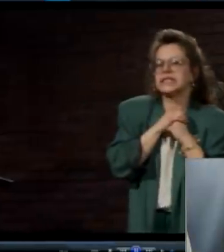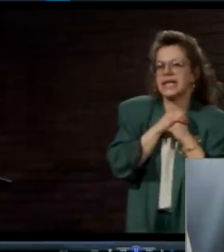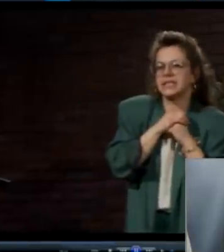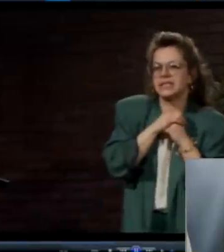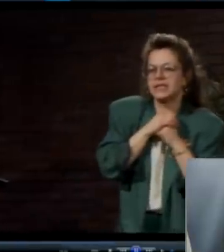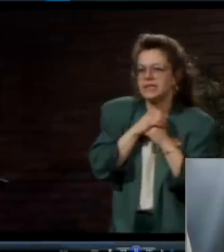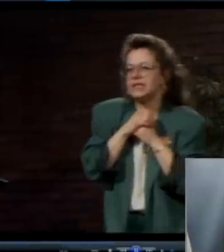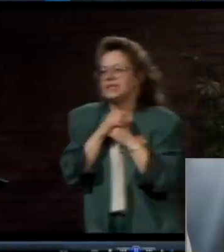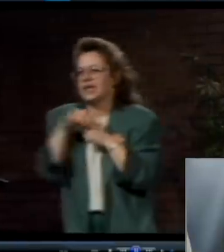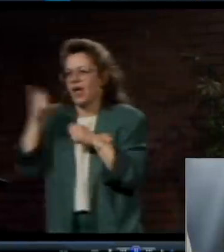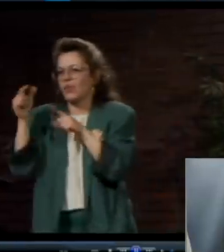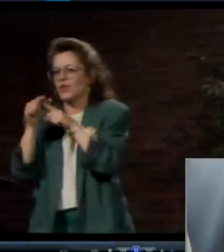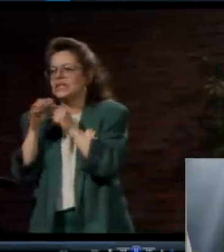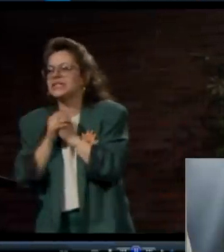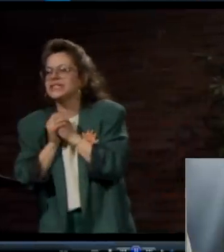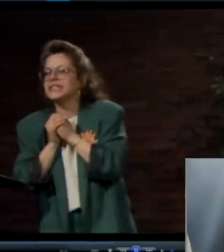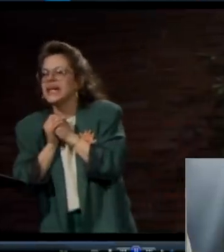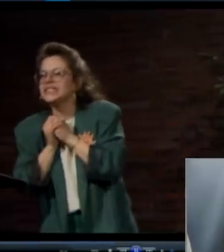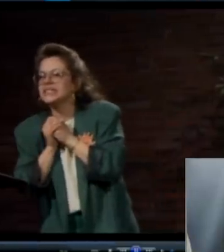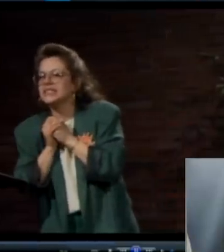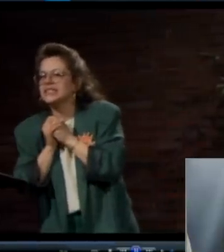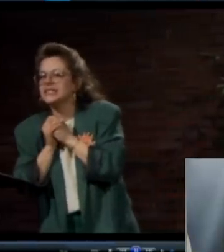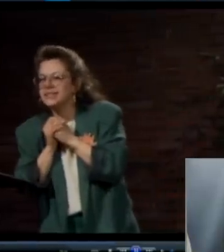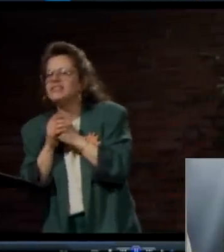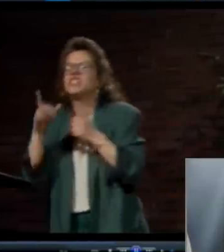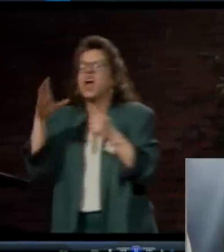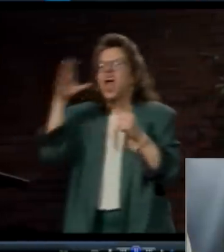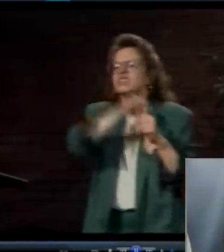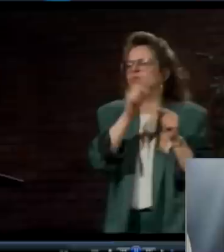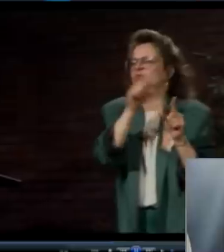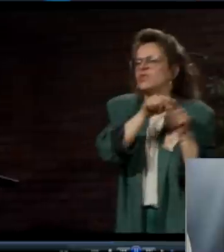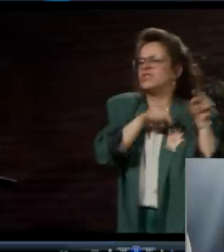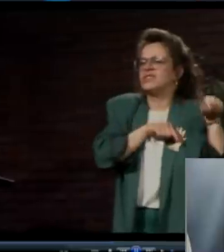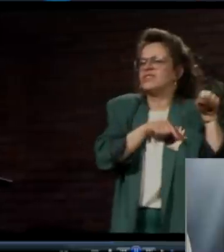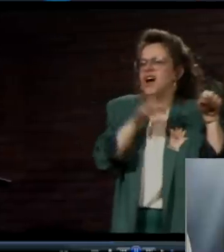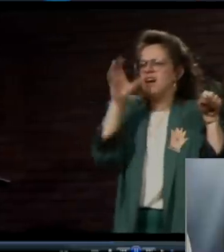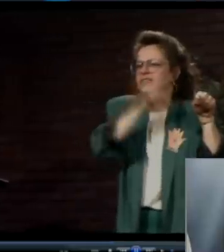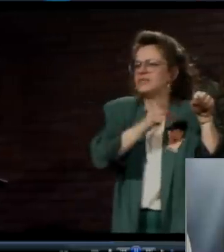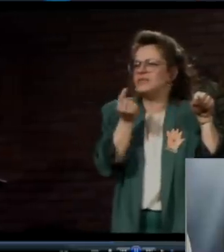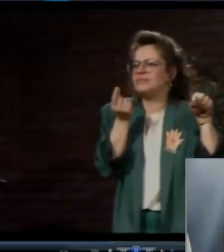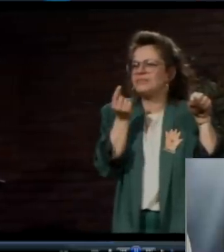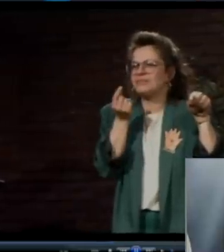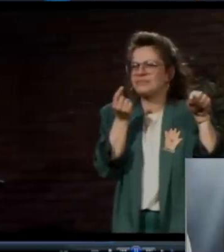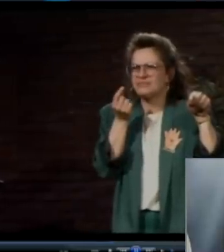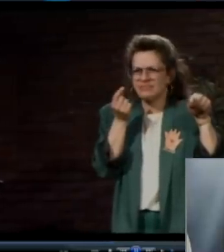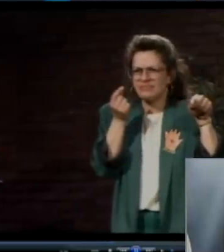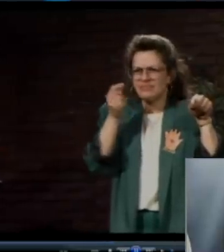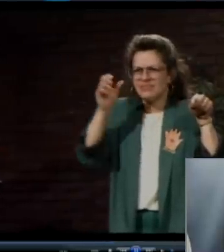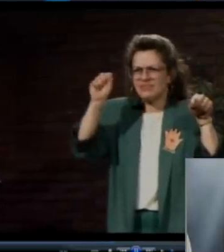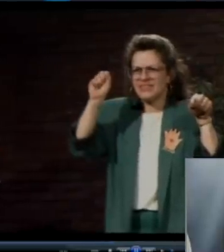Now I'm going to say 2 words. The first word and the second word. Okay, I want you to guess what this first word was here.